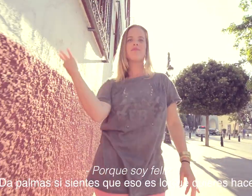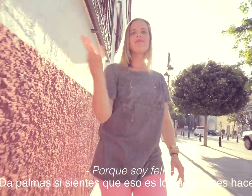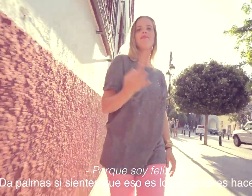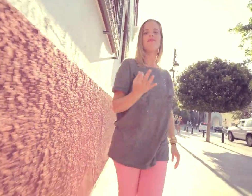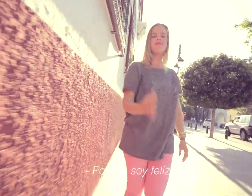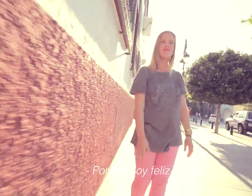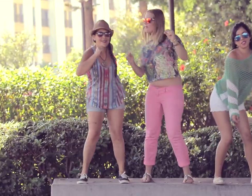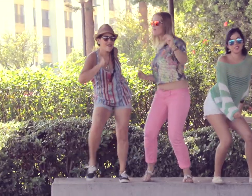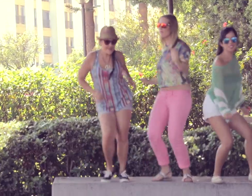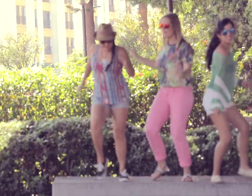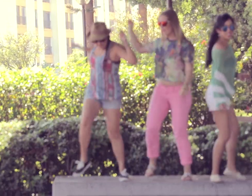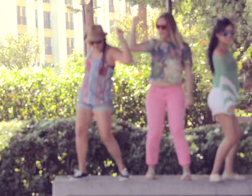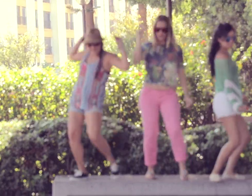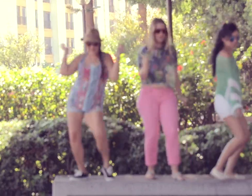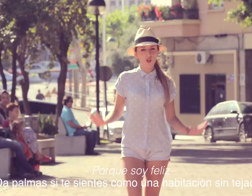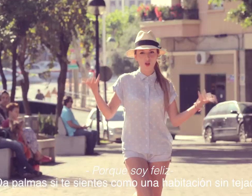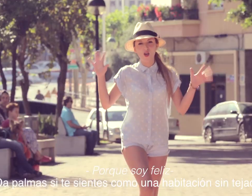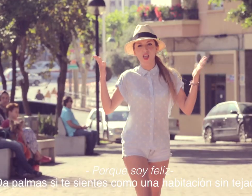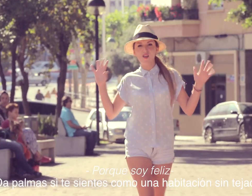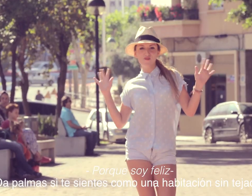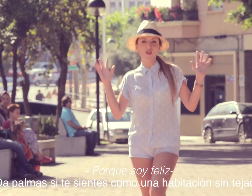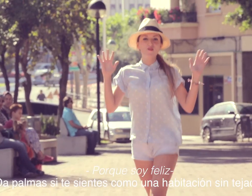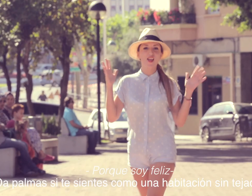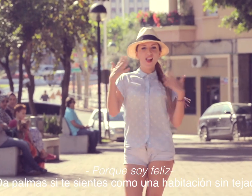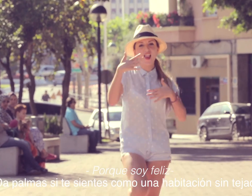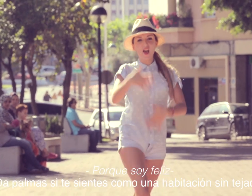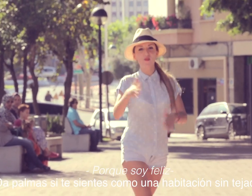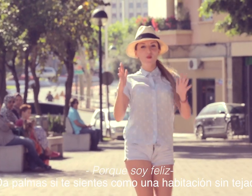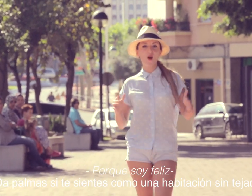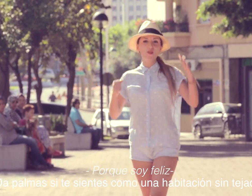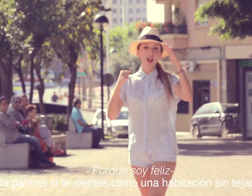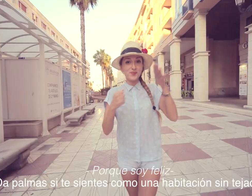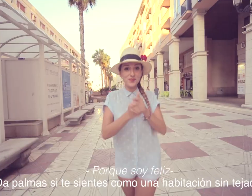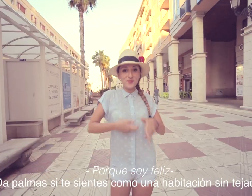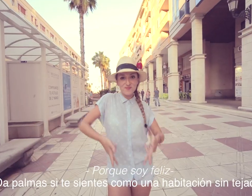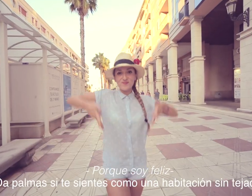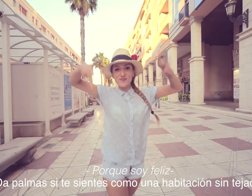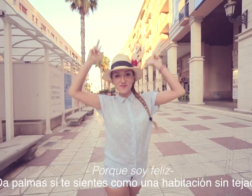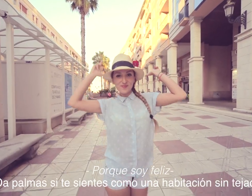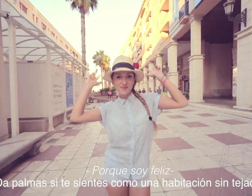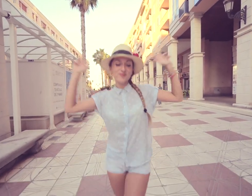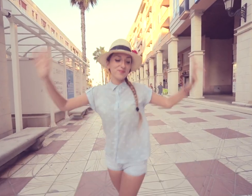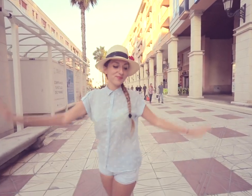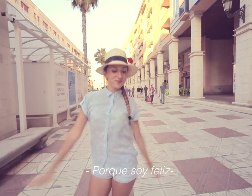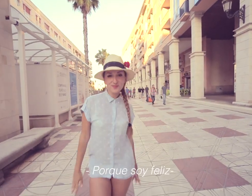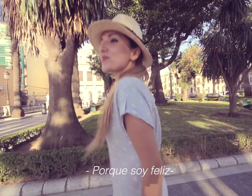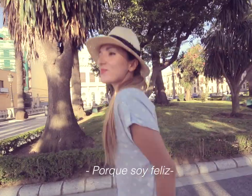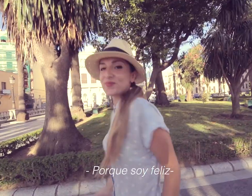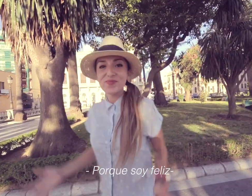do Because I'm happy Clap along if you feel like a room without a roof Because I'm happy